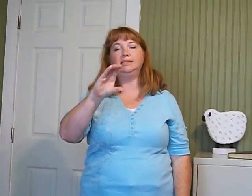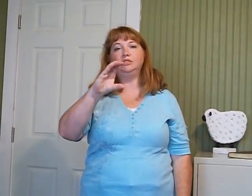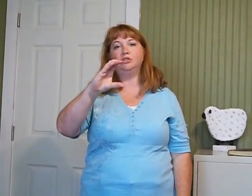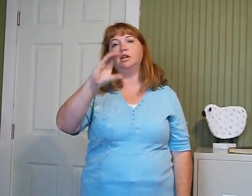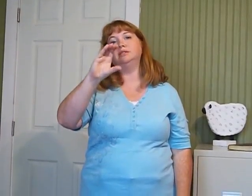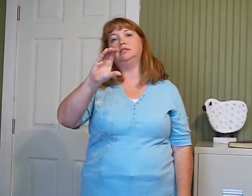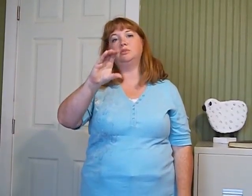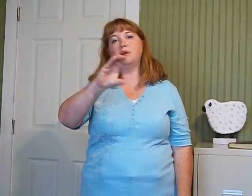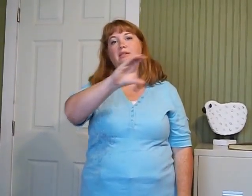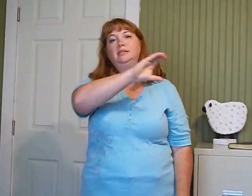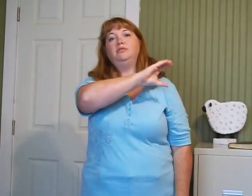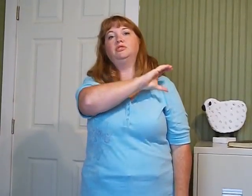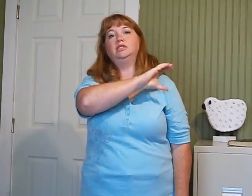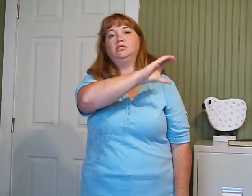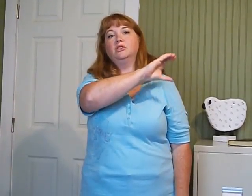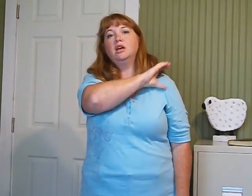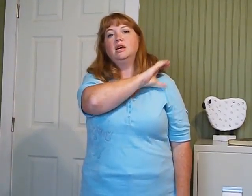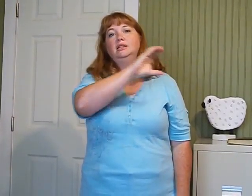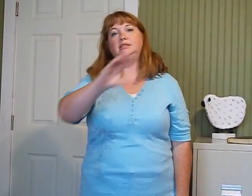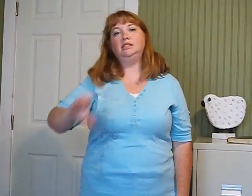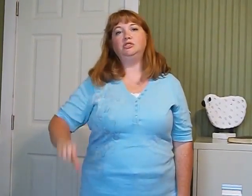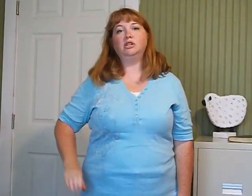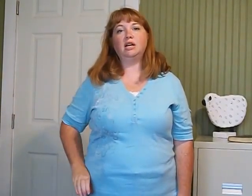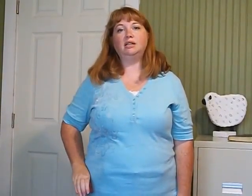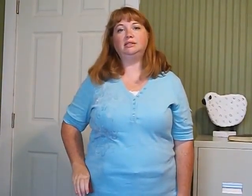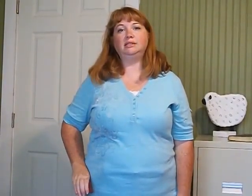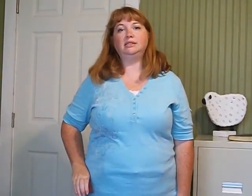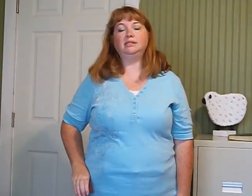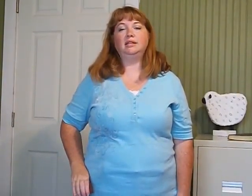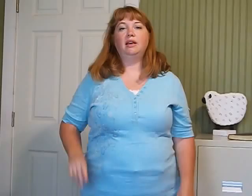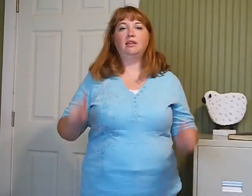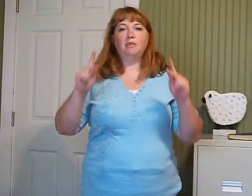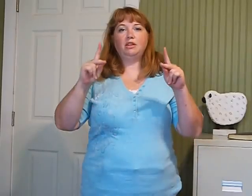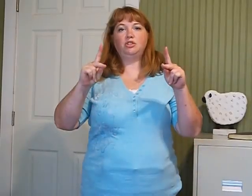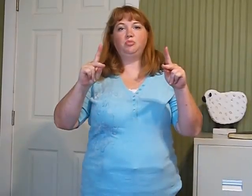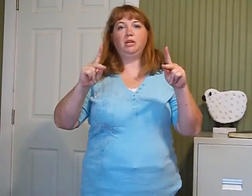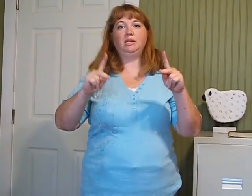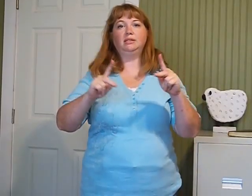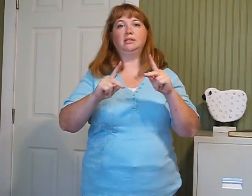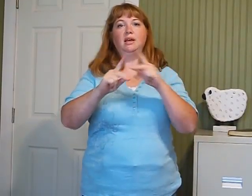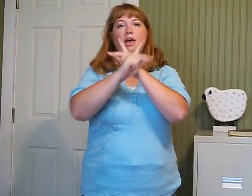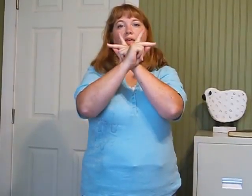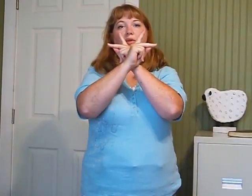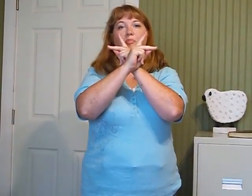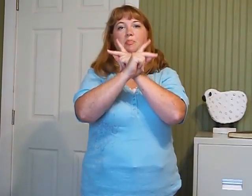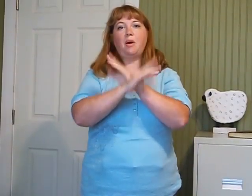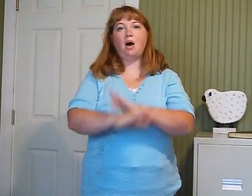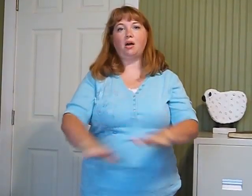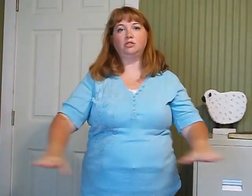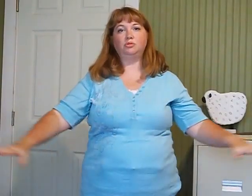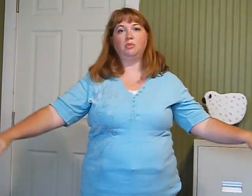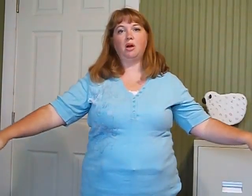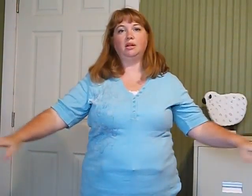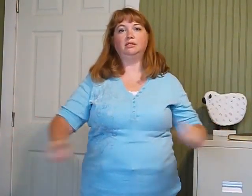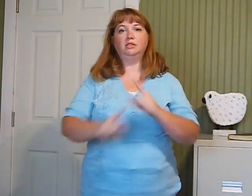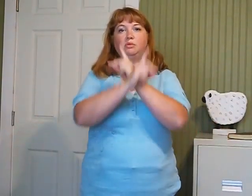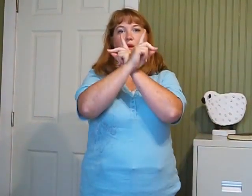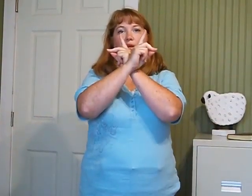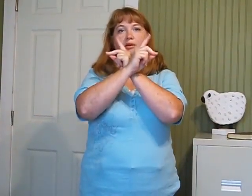is Caesar Augustus, so we make a C for Caesar. Caesar Augustus, then make 2 P's, and the Pax Romana, so we're